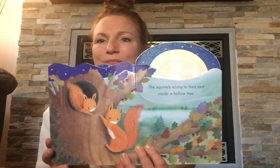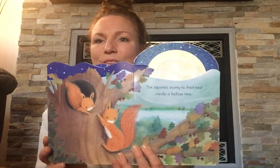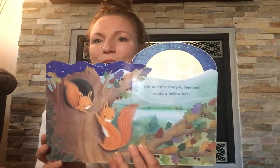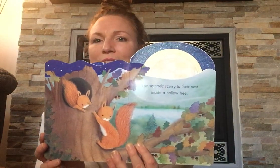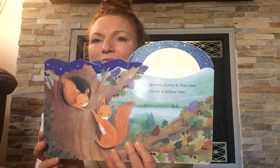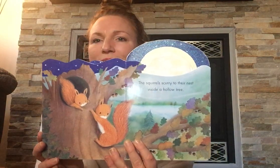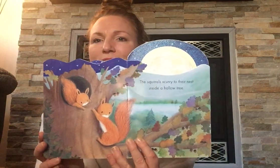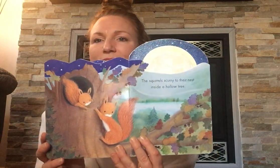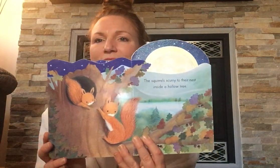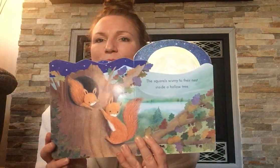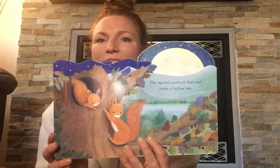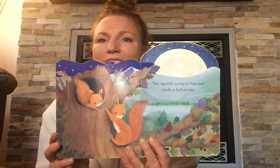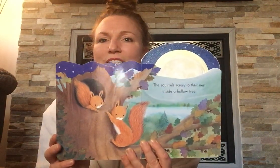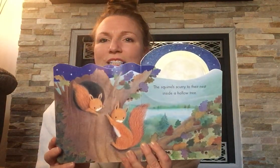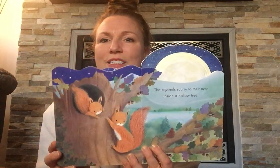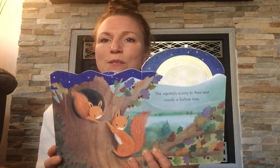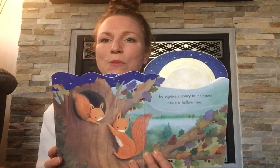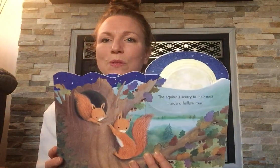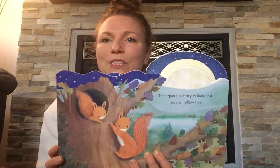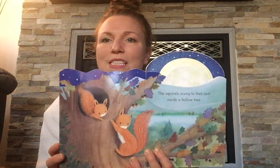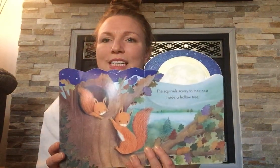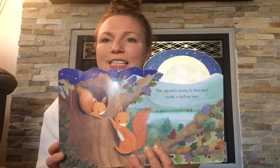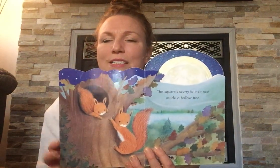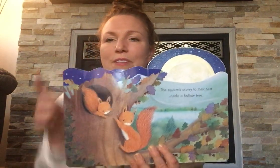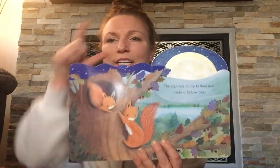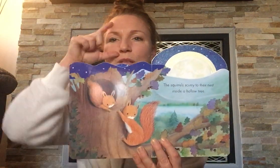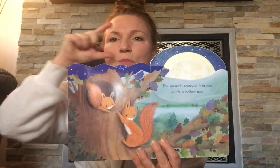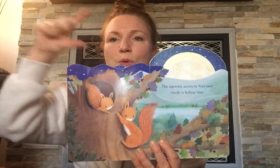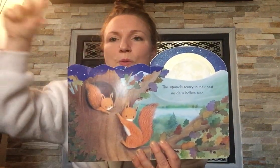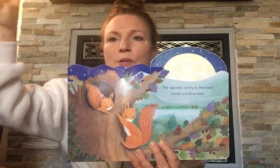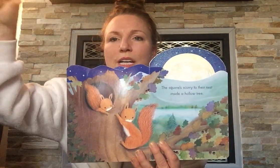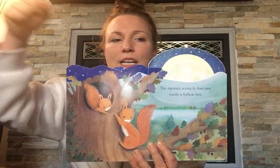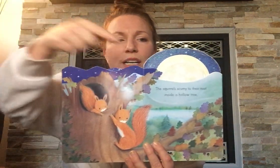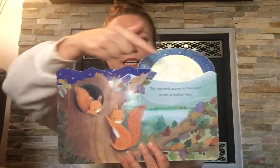So every page, the moon looks slightly different. The moon.